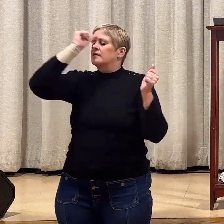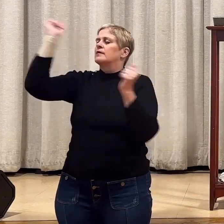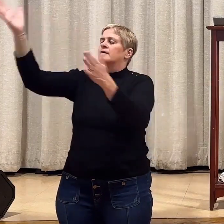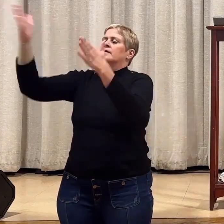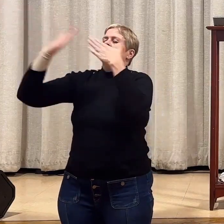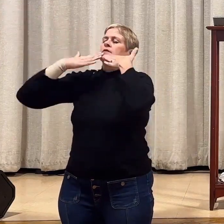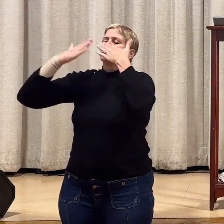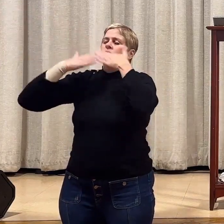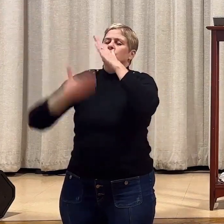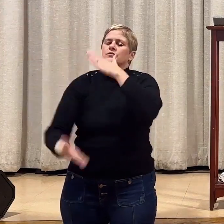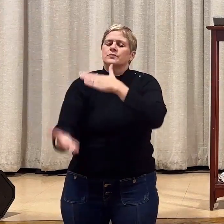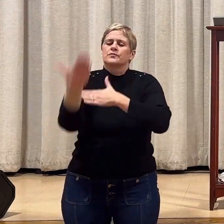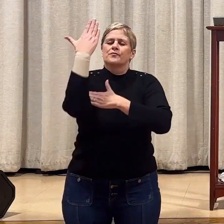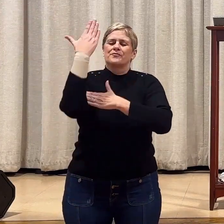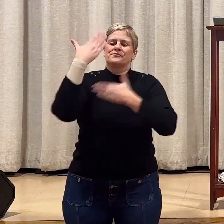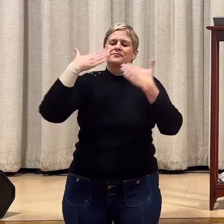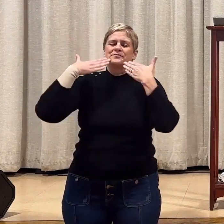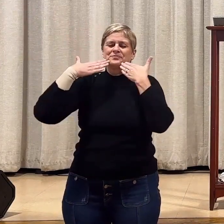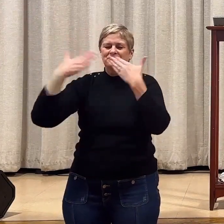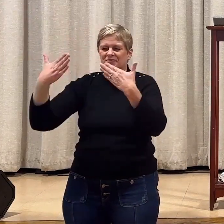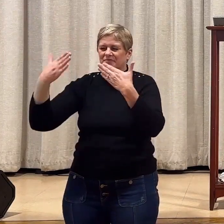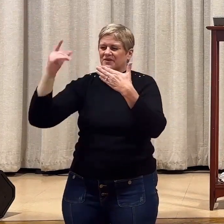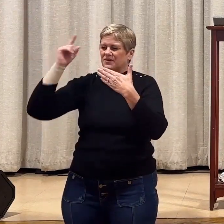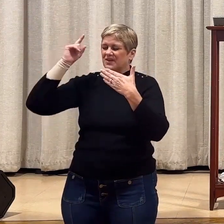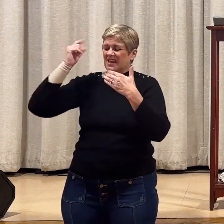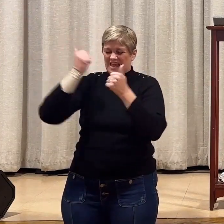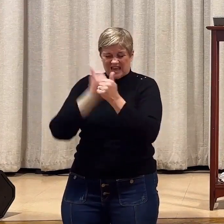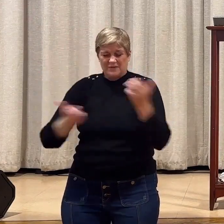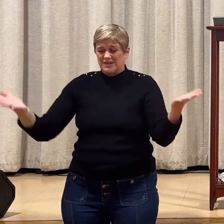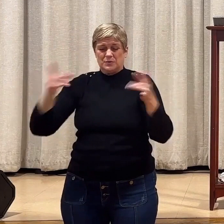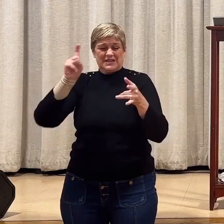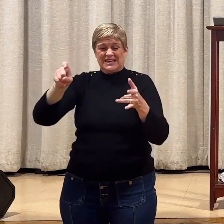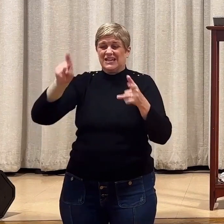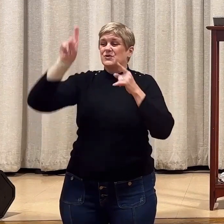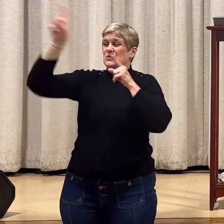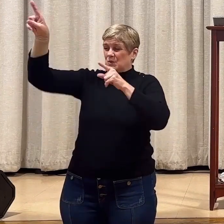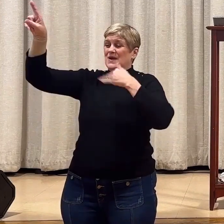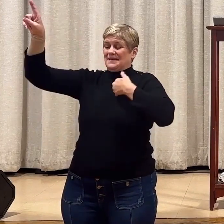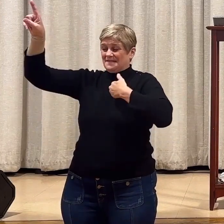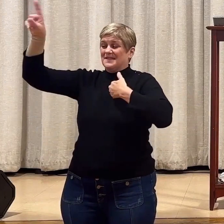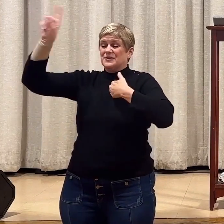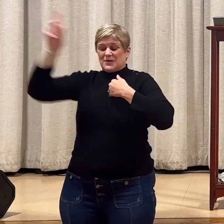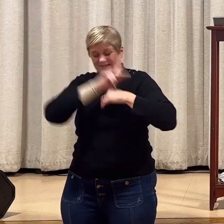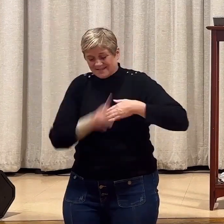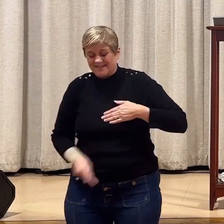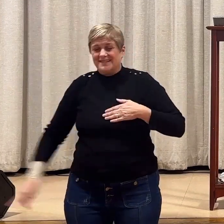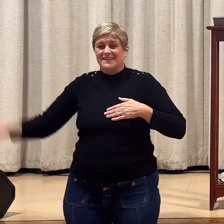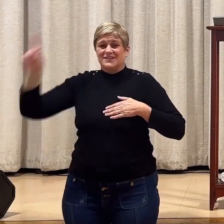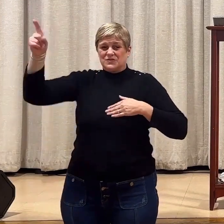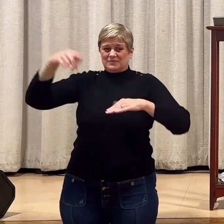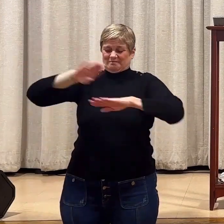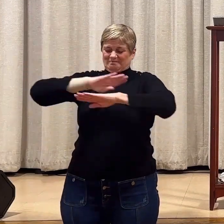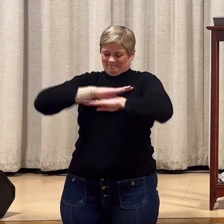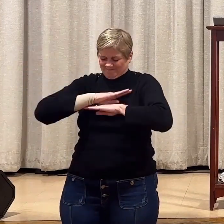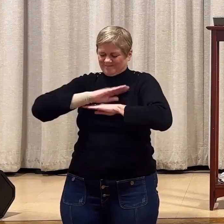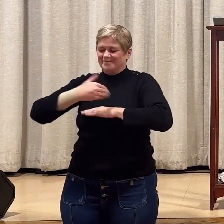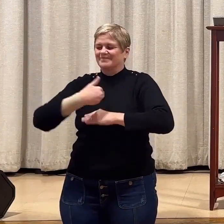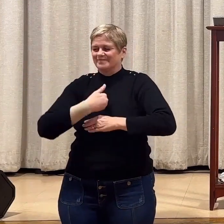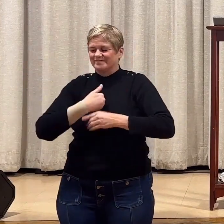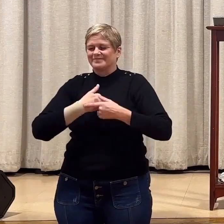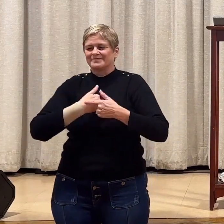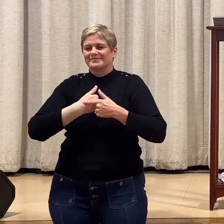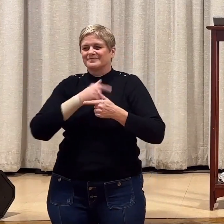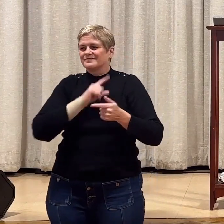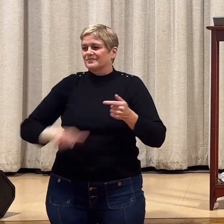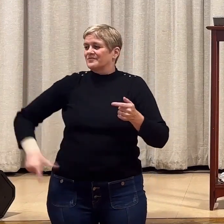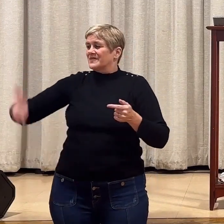for this morning. We thank you that you are the answer to everything we're looking for. You are the King. You are the one who satisfies our soul. So,